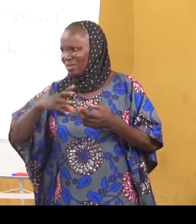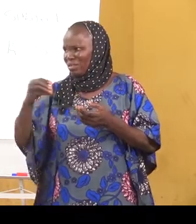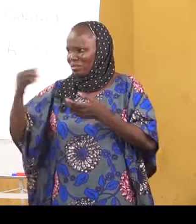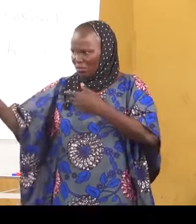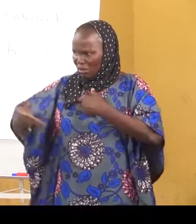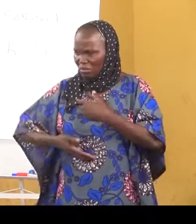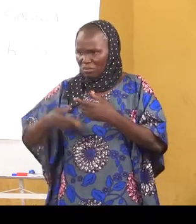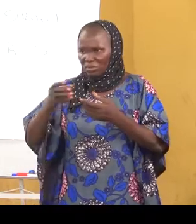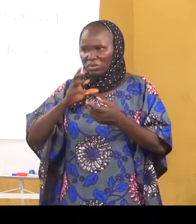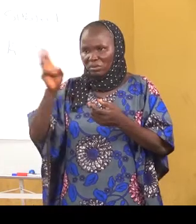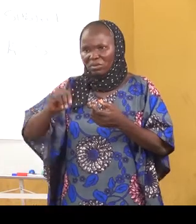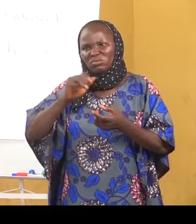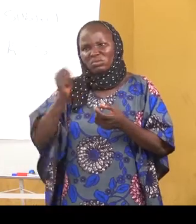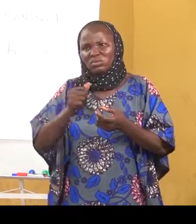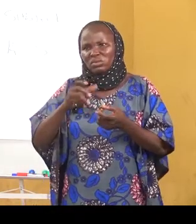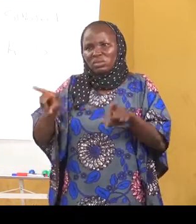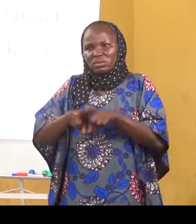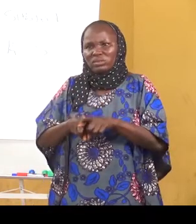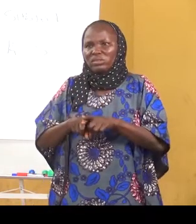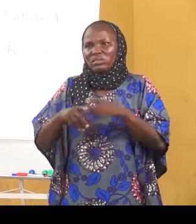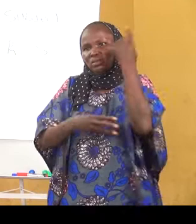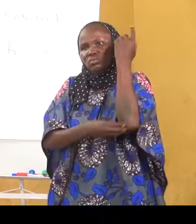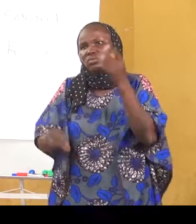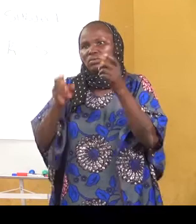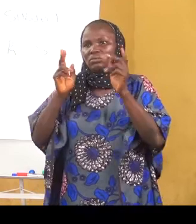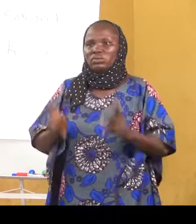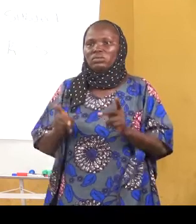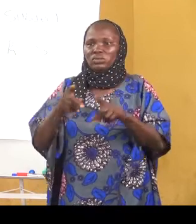welcome him, Paul. So you tend to see that